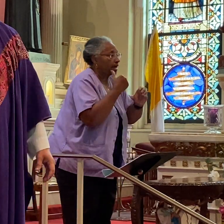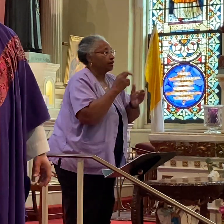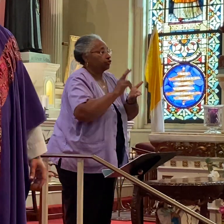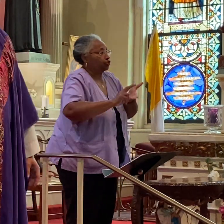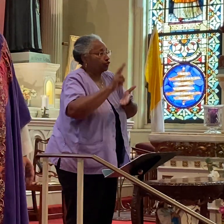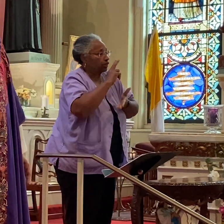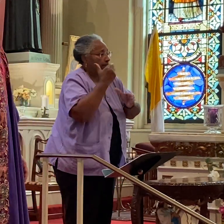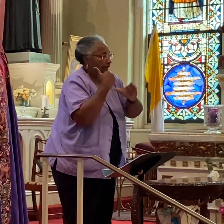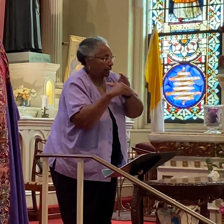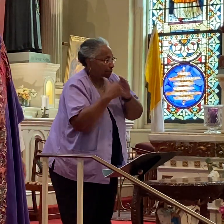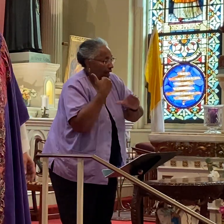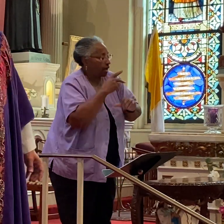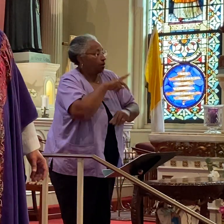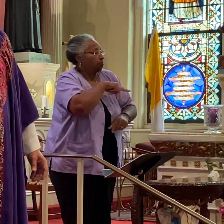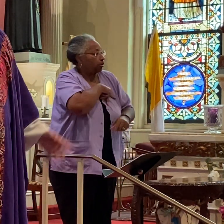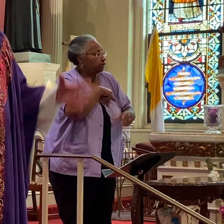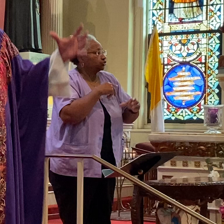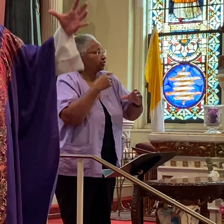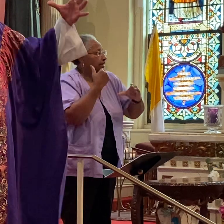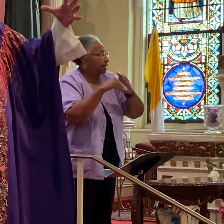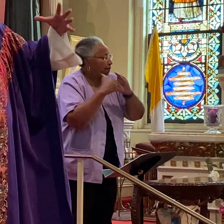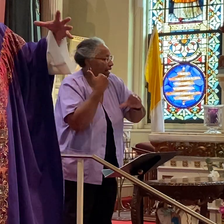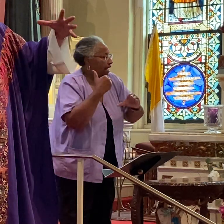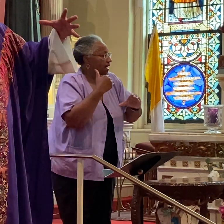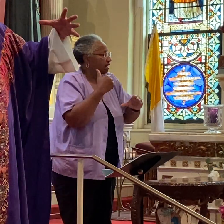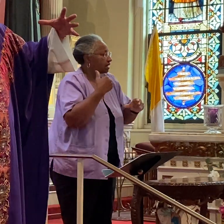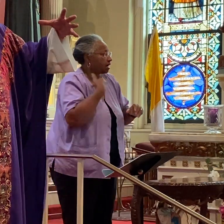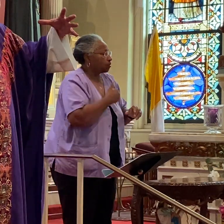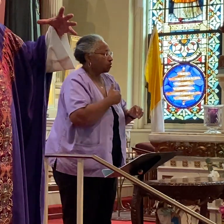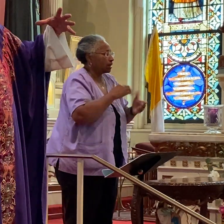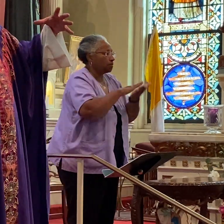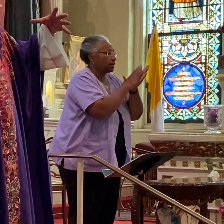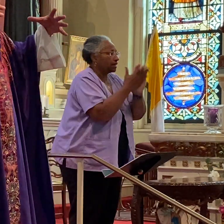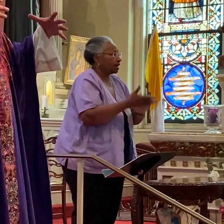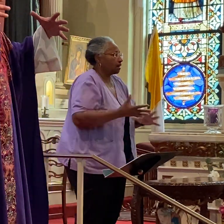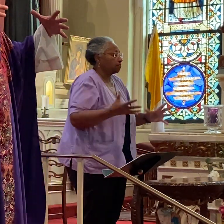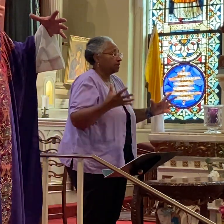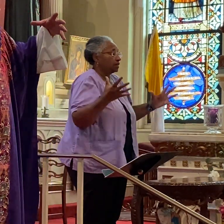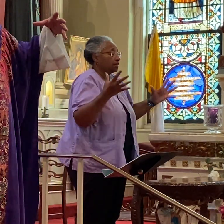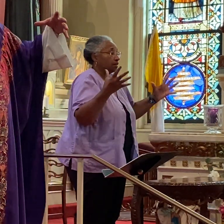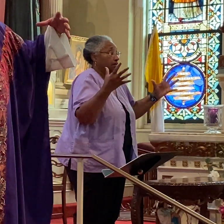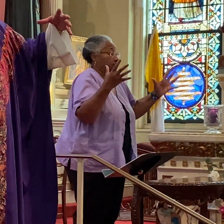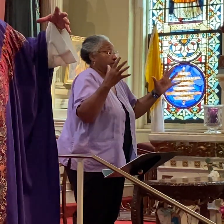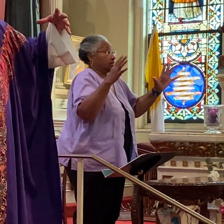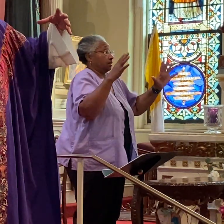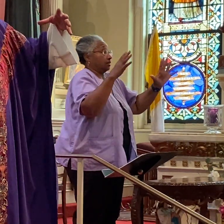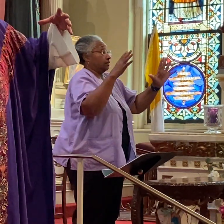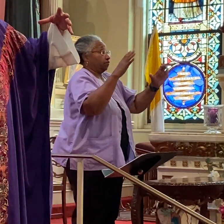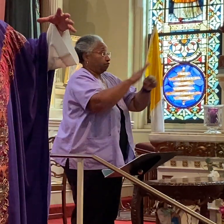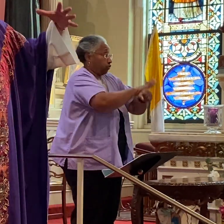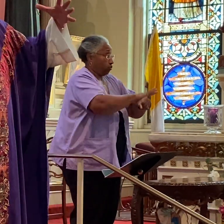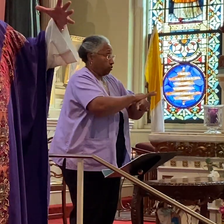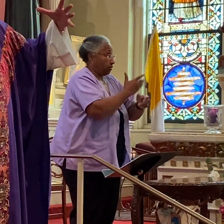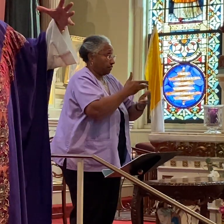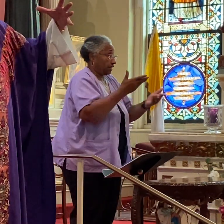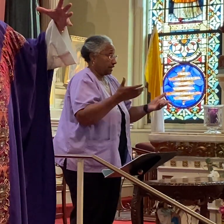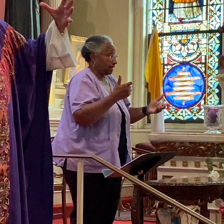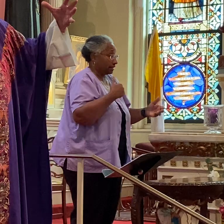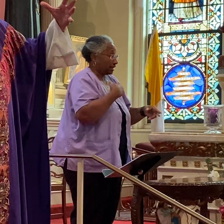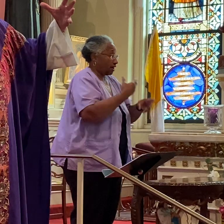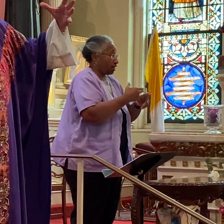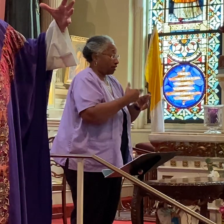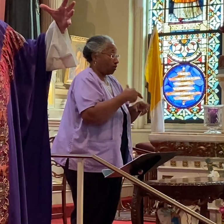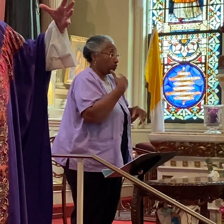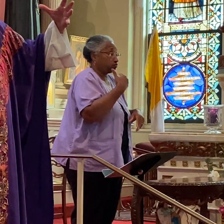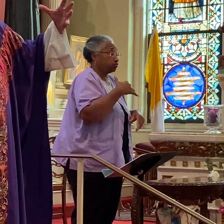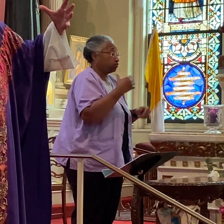university email, I have a personal email. You get bombarded by things every day. I call it the tyranny of emails, because you know,